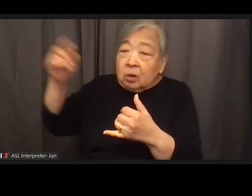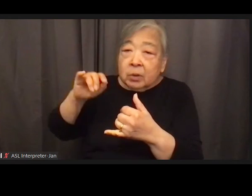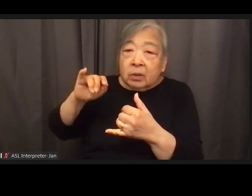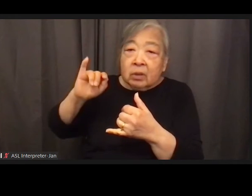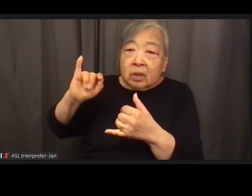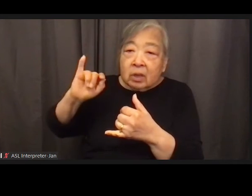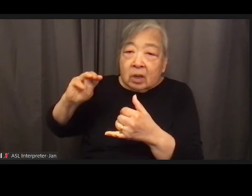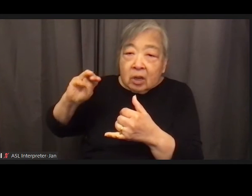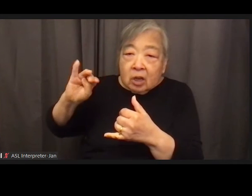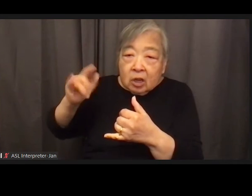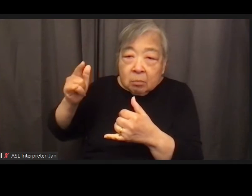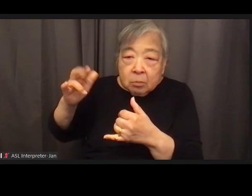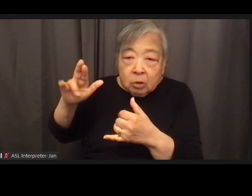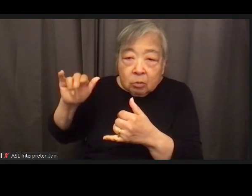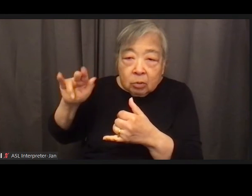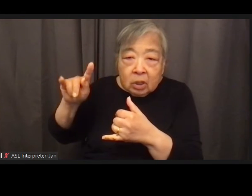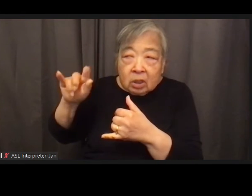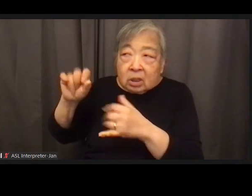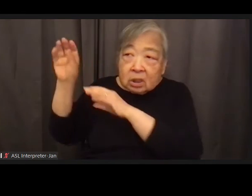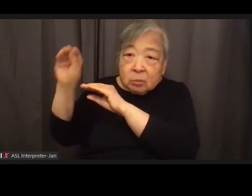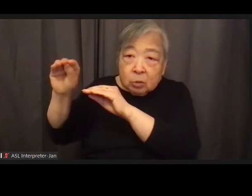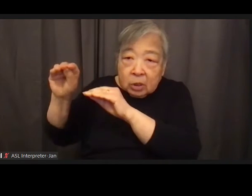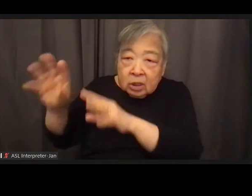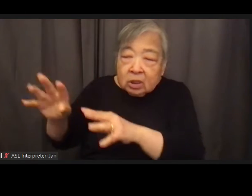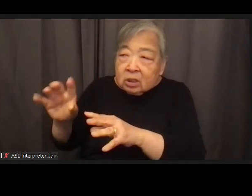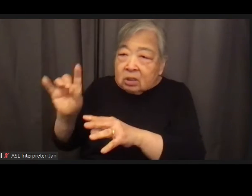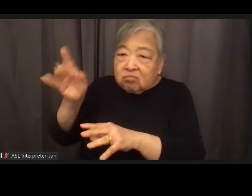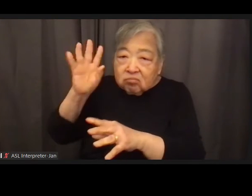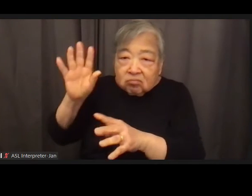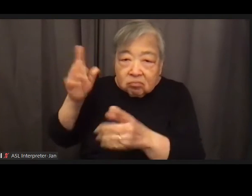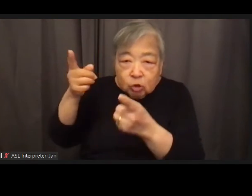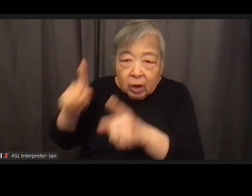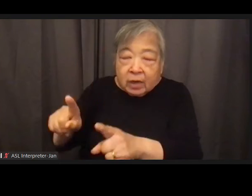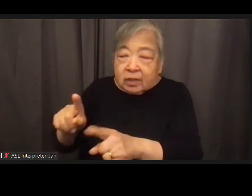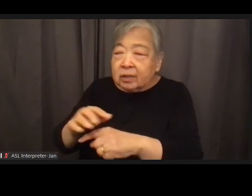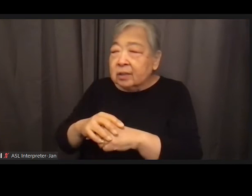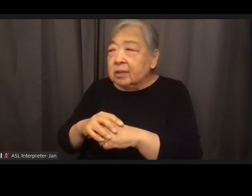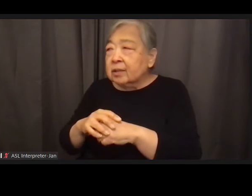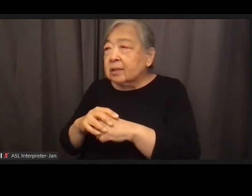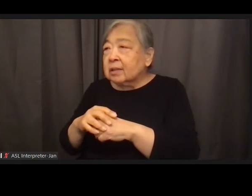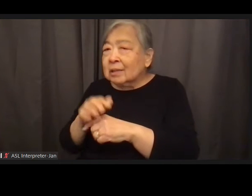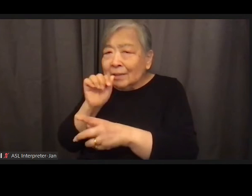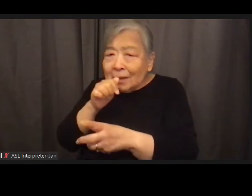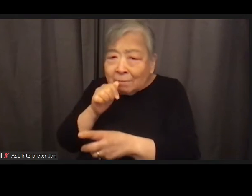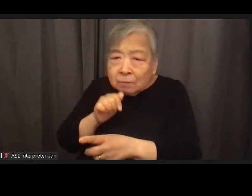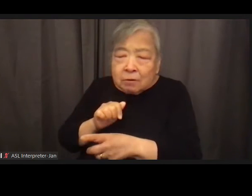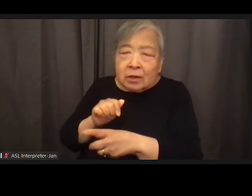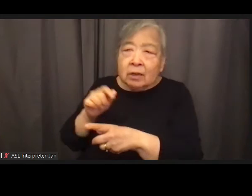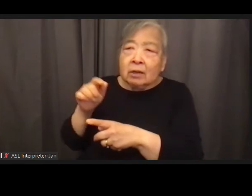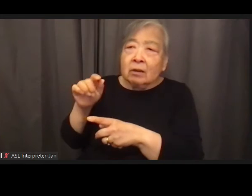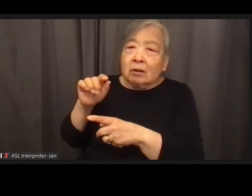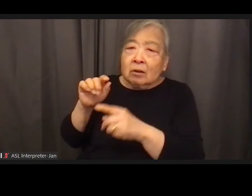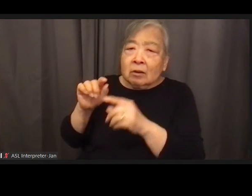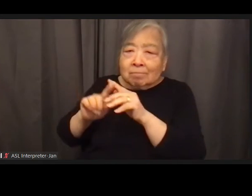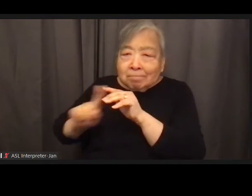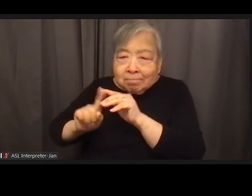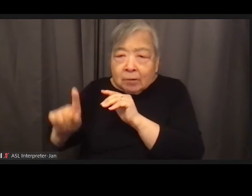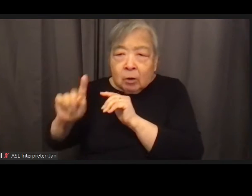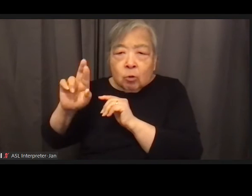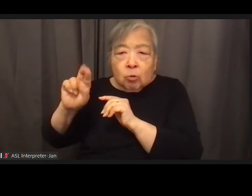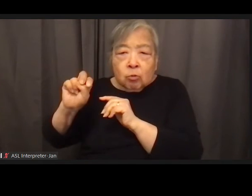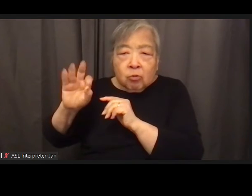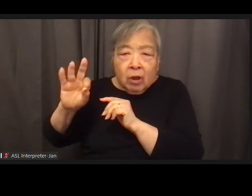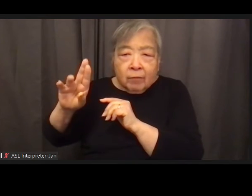all the crisis and sufferings of some of these illegal or legal refugees, a film like